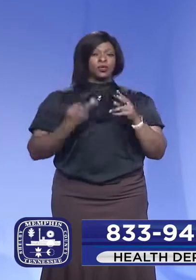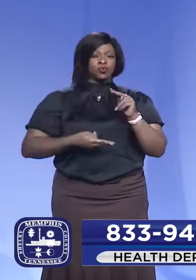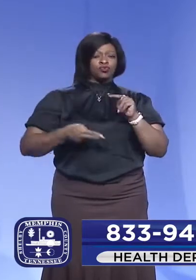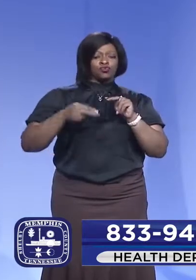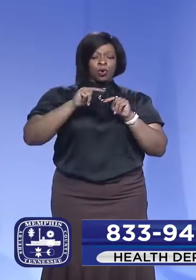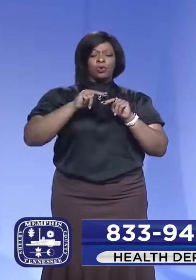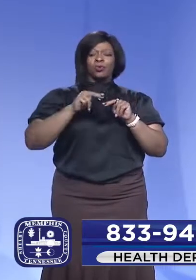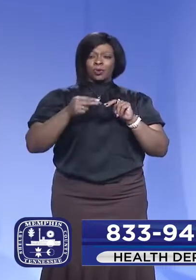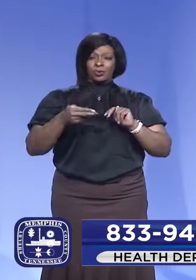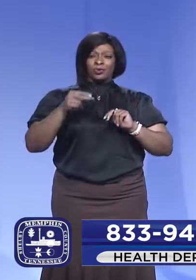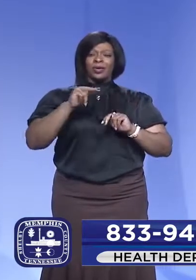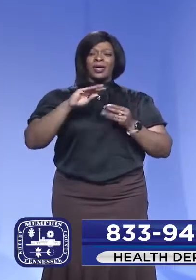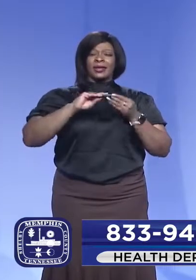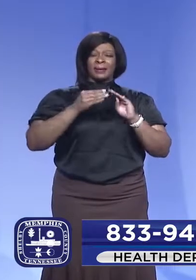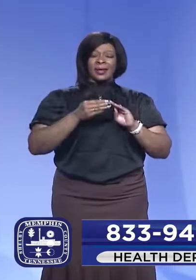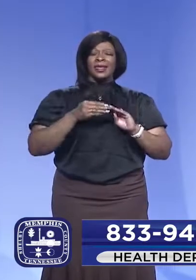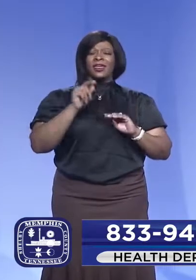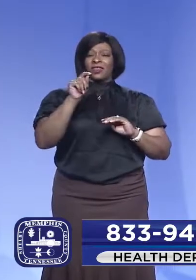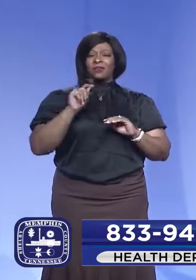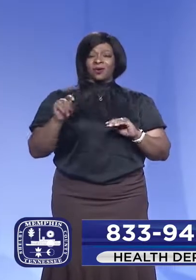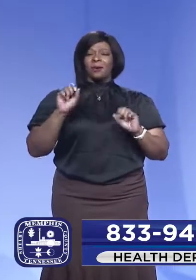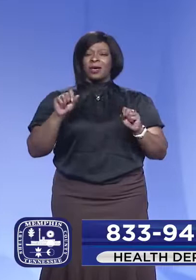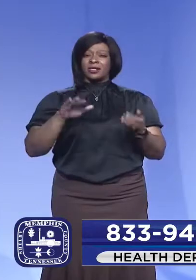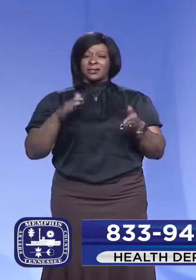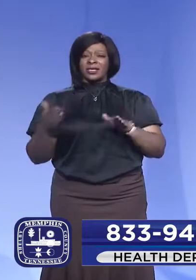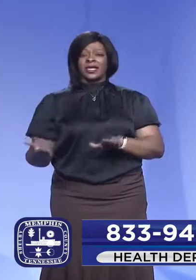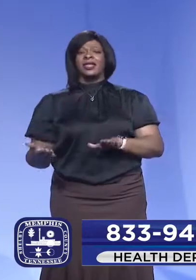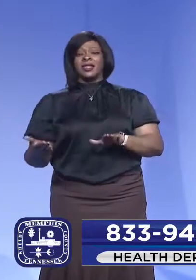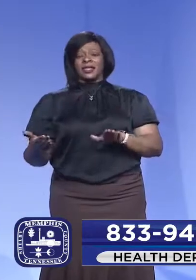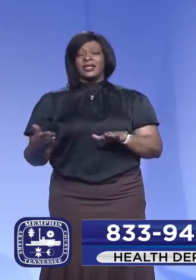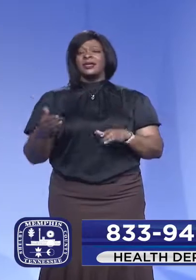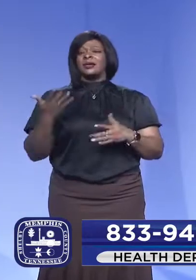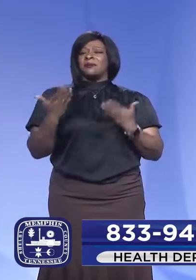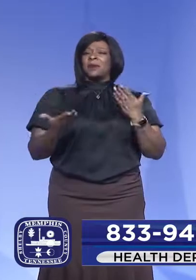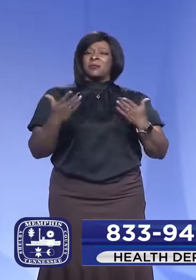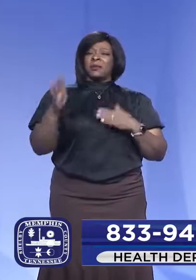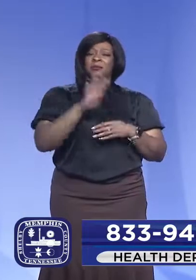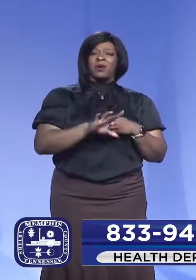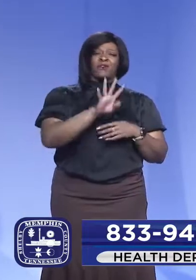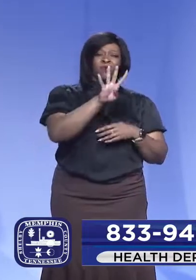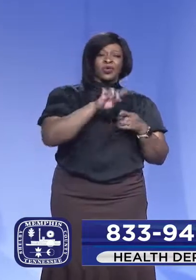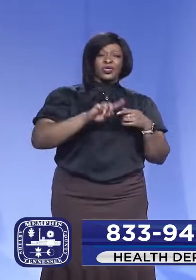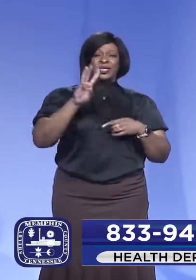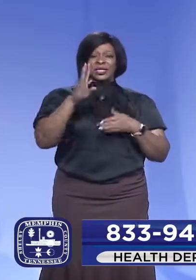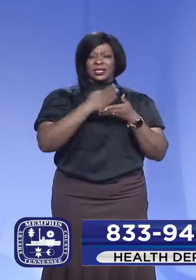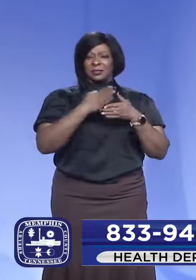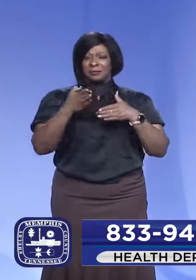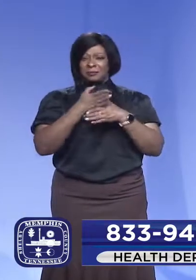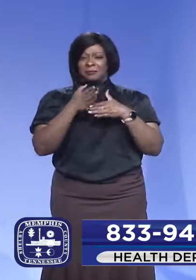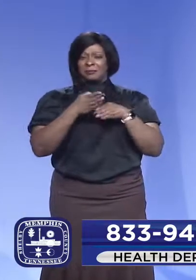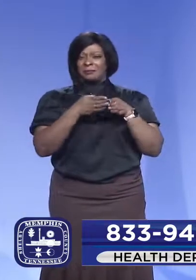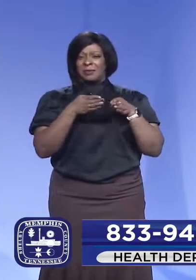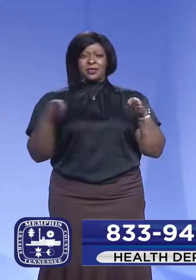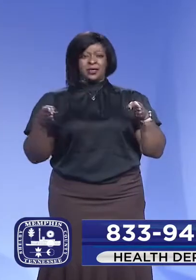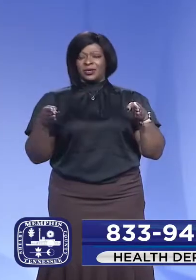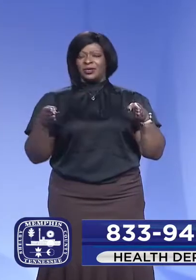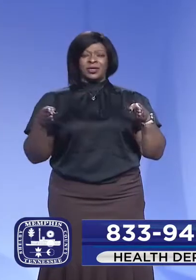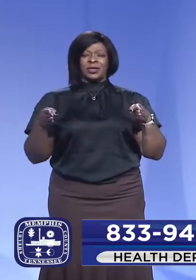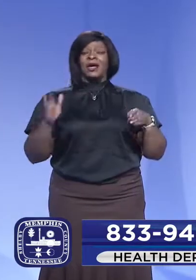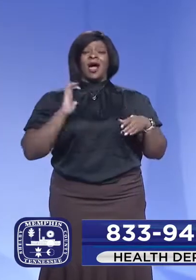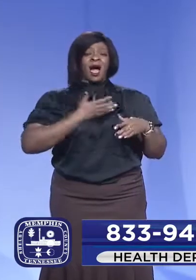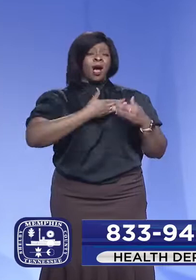in the number of cases and therefore deaths within probably a 4 to 6 week period. It was